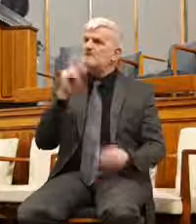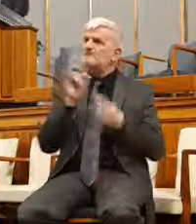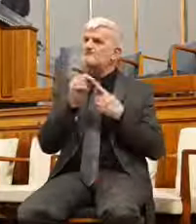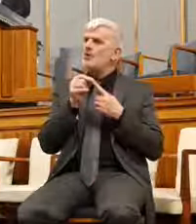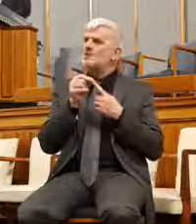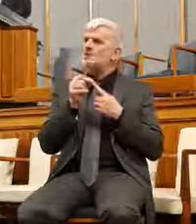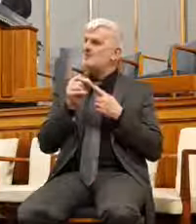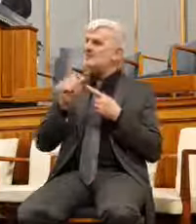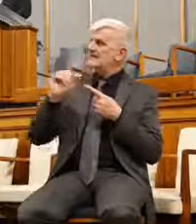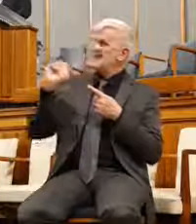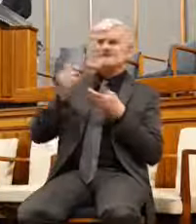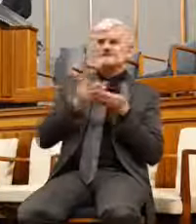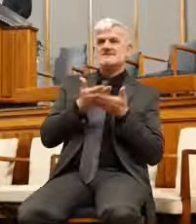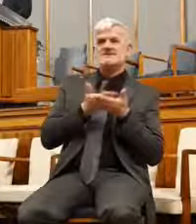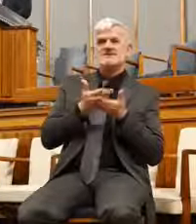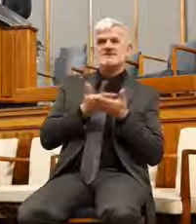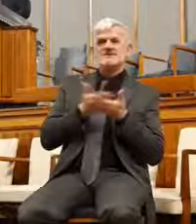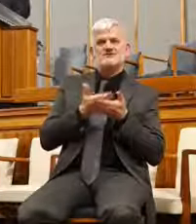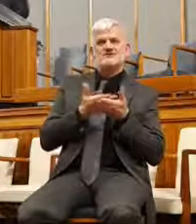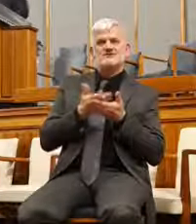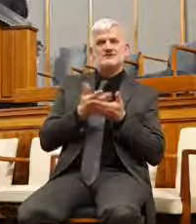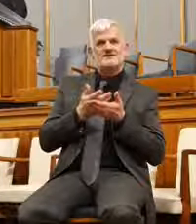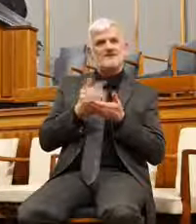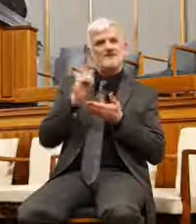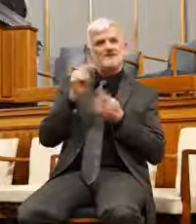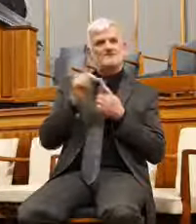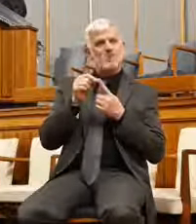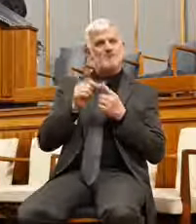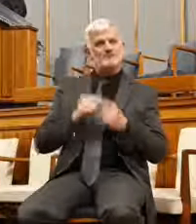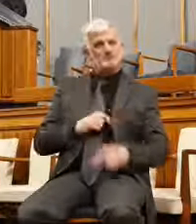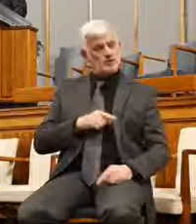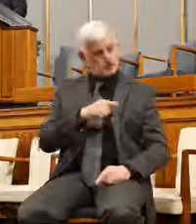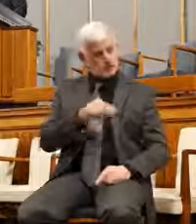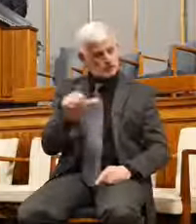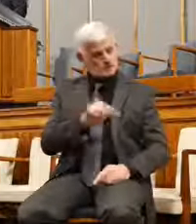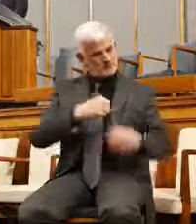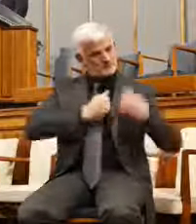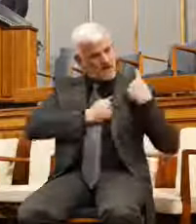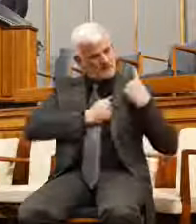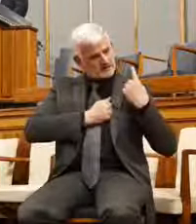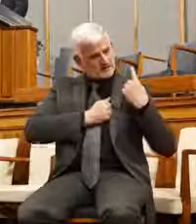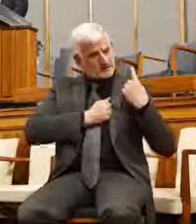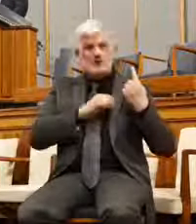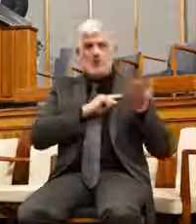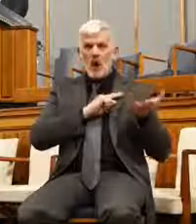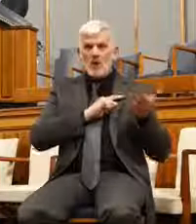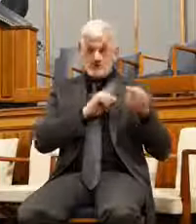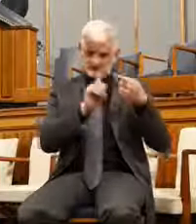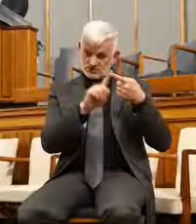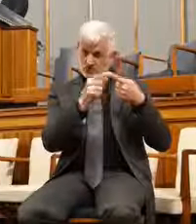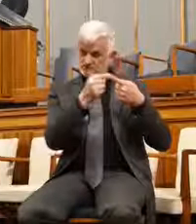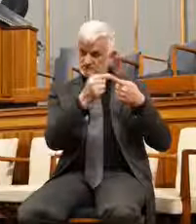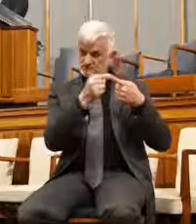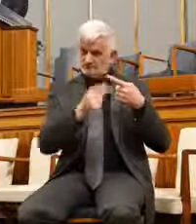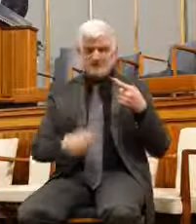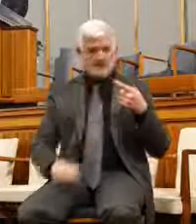is why you should be mine, he says. And this is why you should turn to